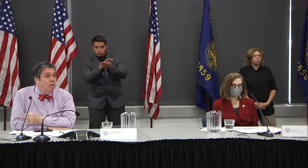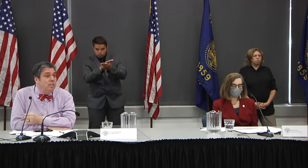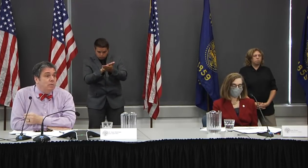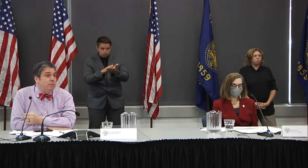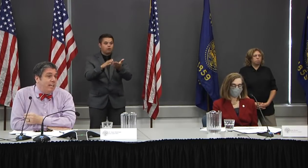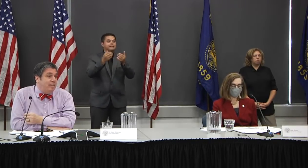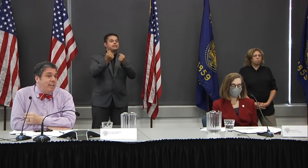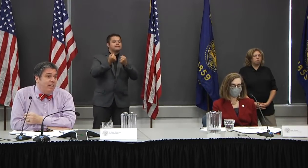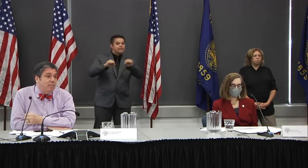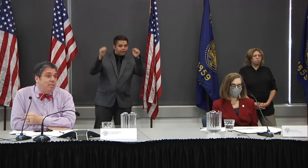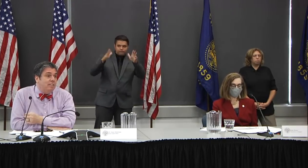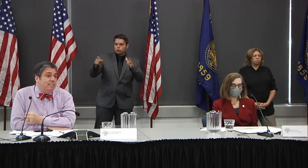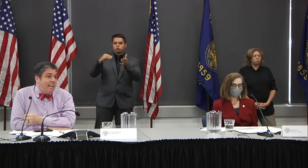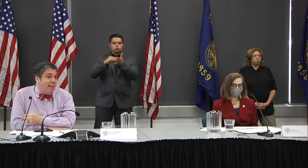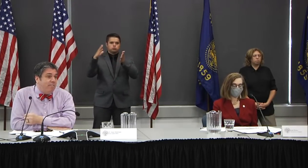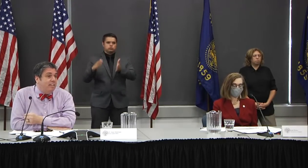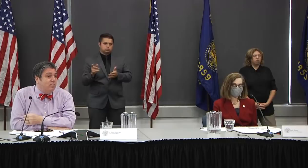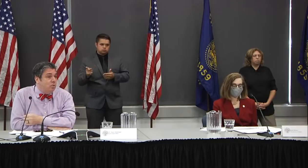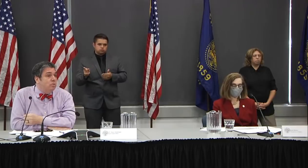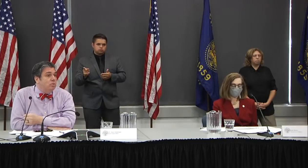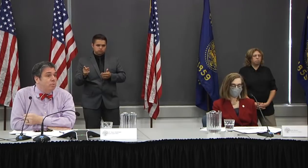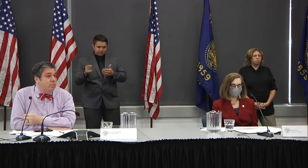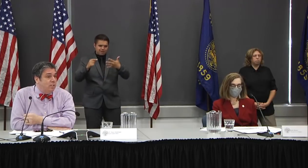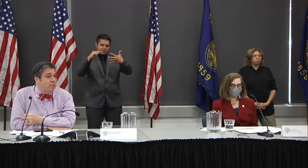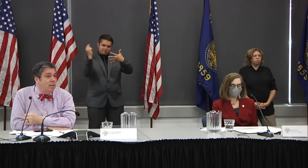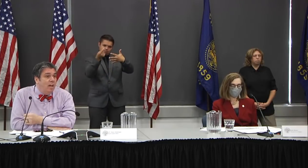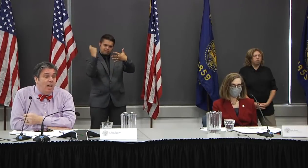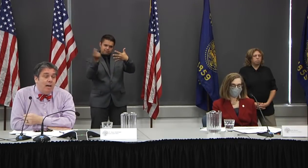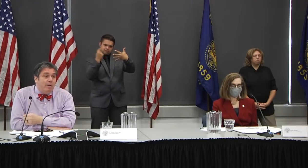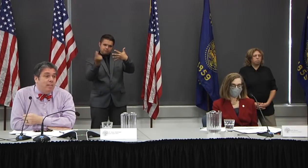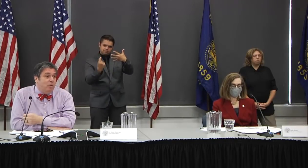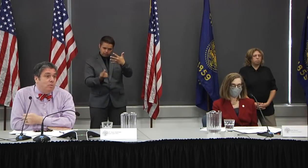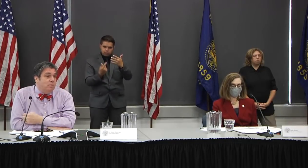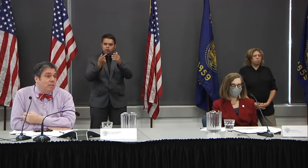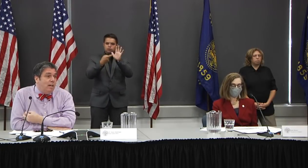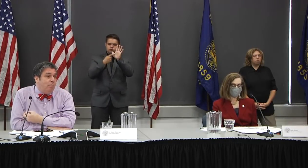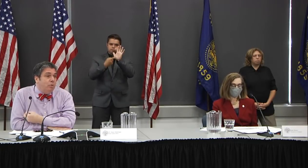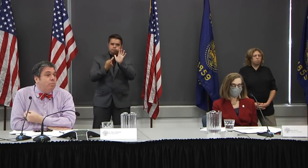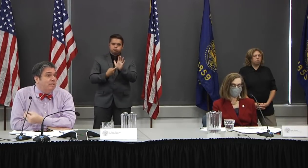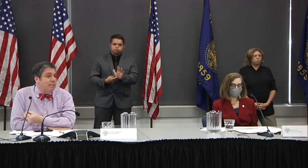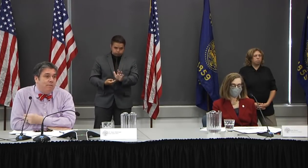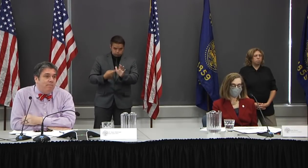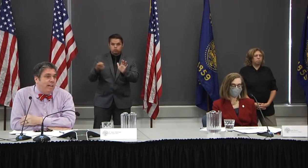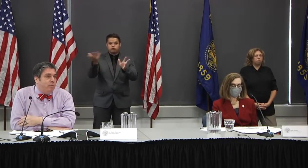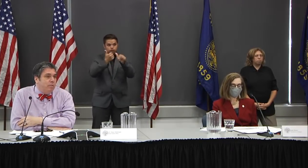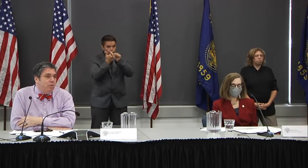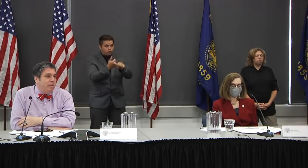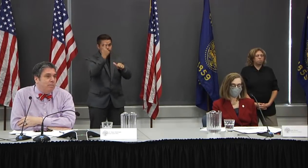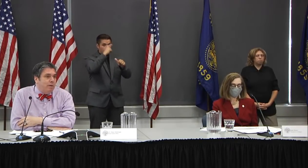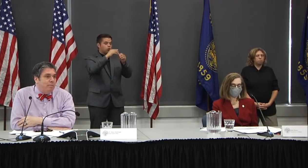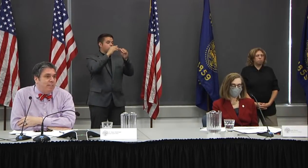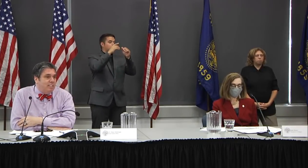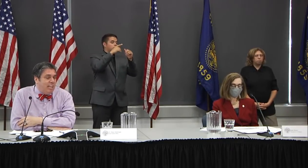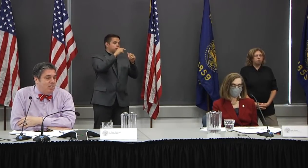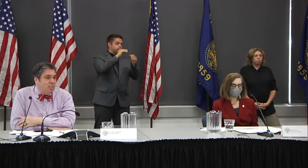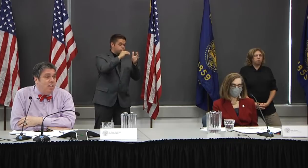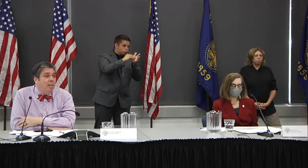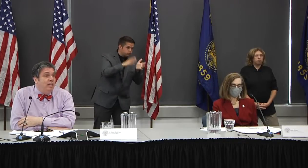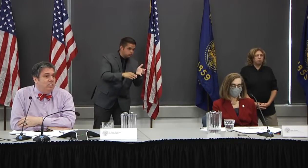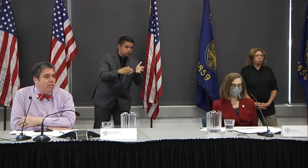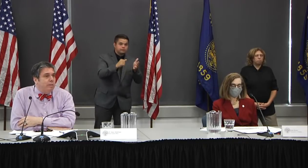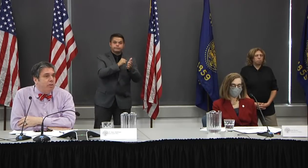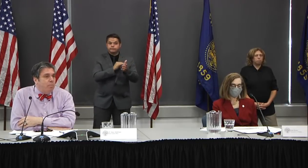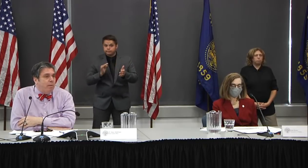to do to protect the health of the staff and the students who return, and those blueprints have been filed with the Oregon Department of